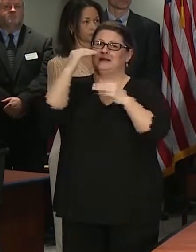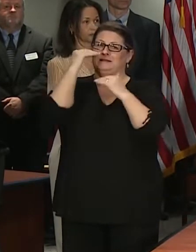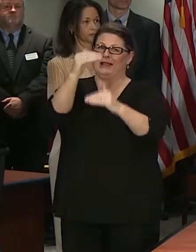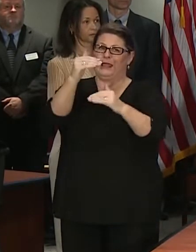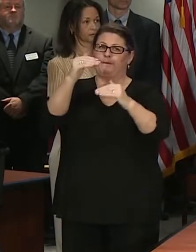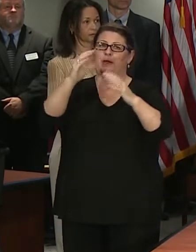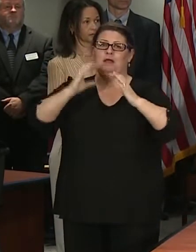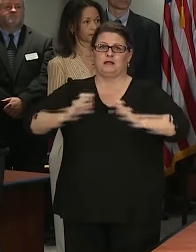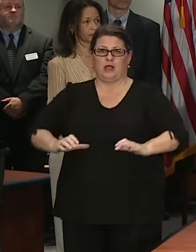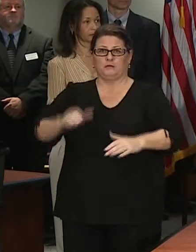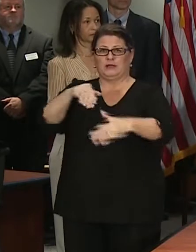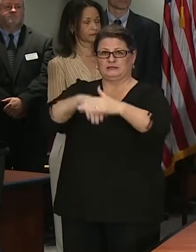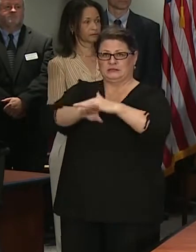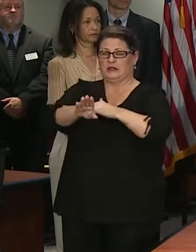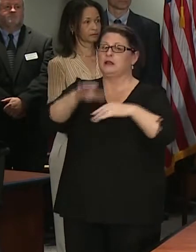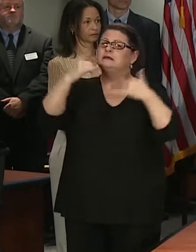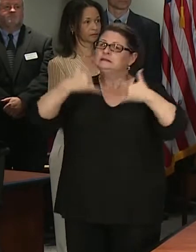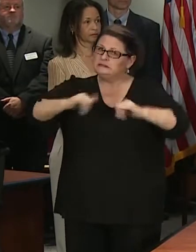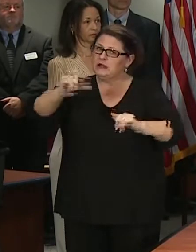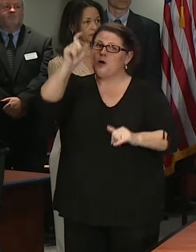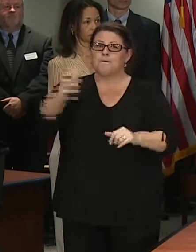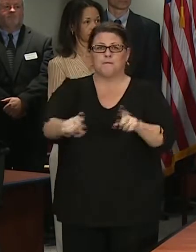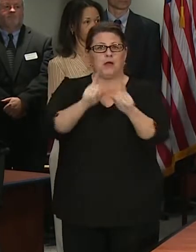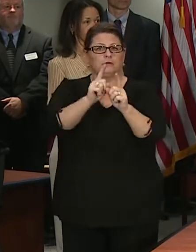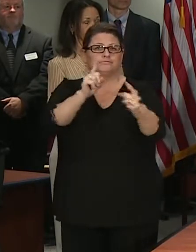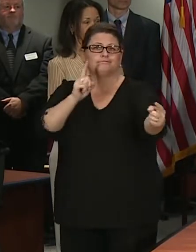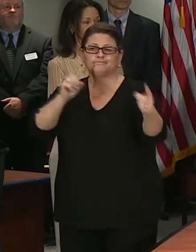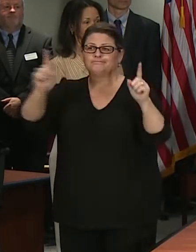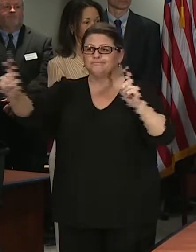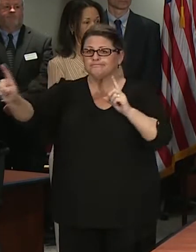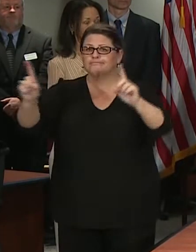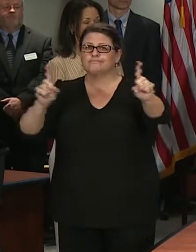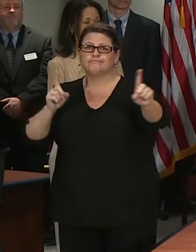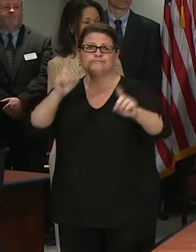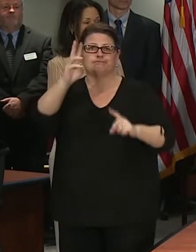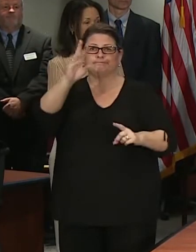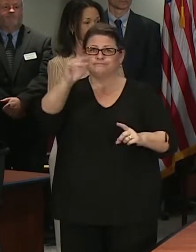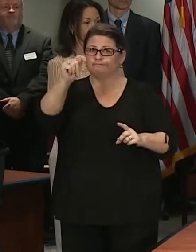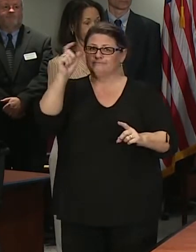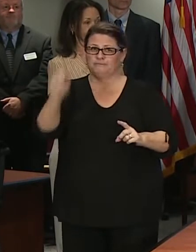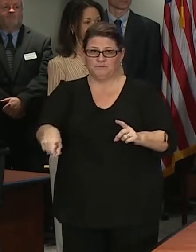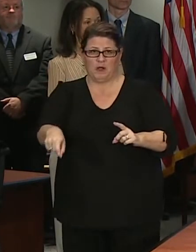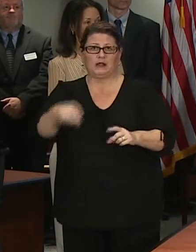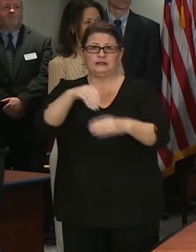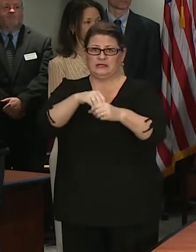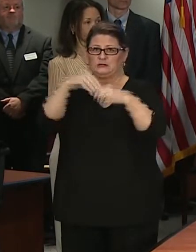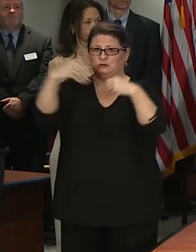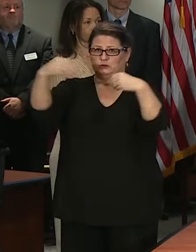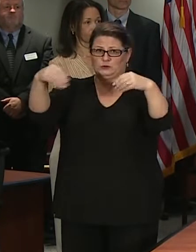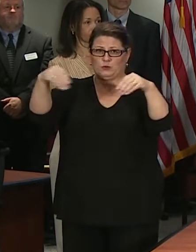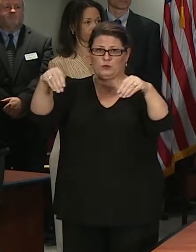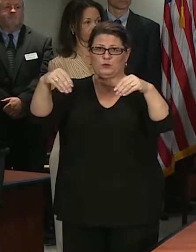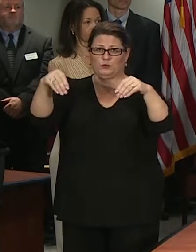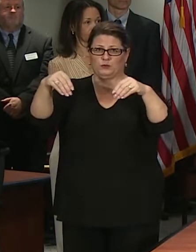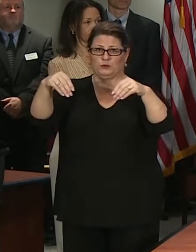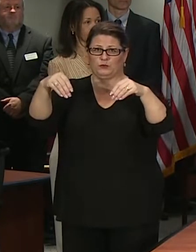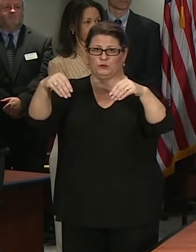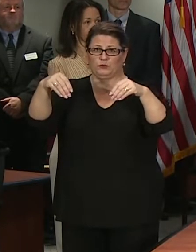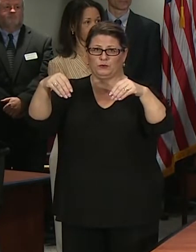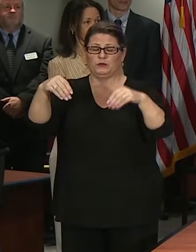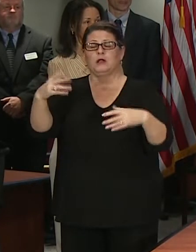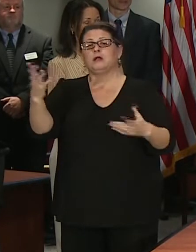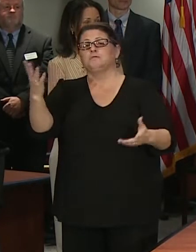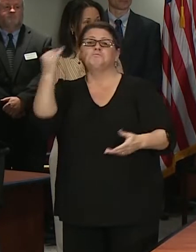customers. We must have social distancing in these stores, and that specifically is no more than 5